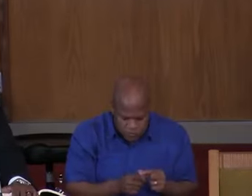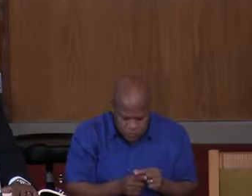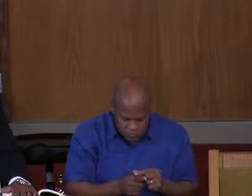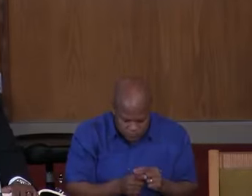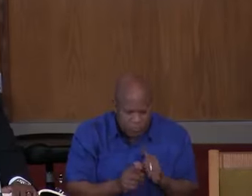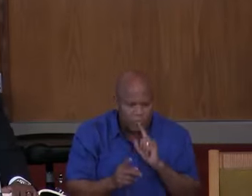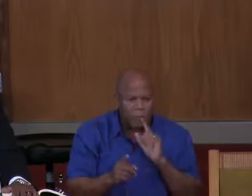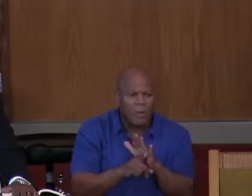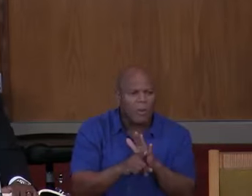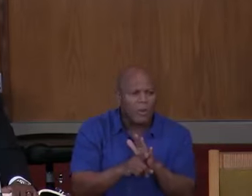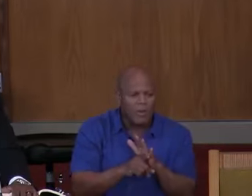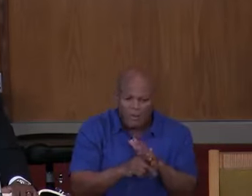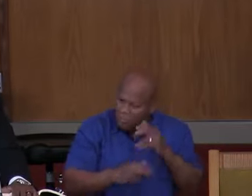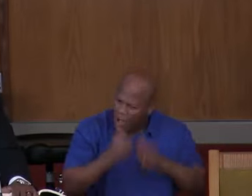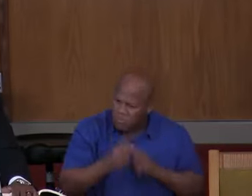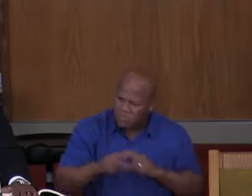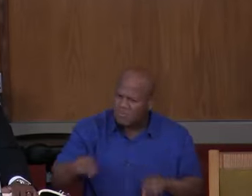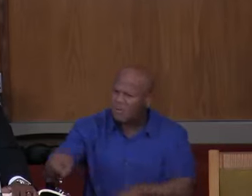and not the promise.